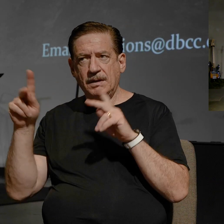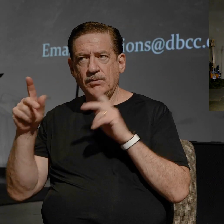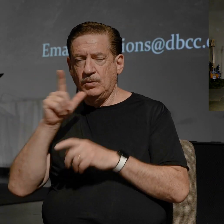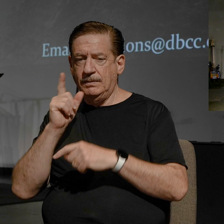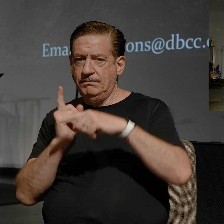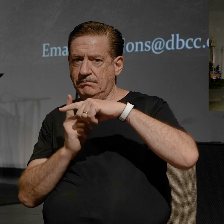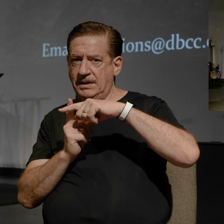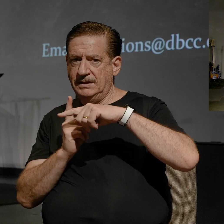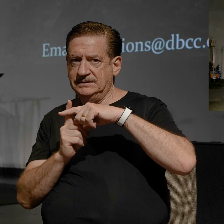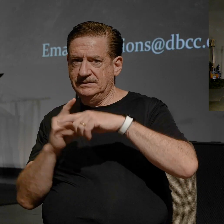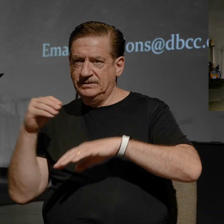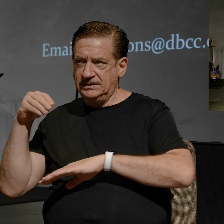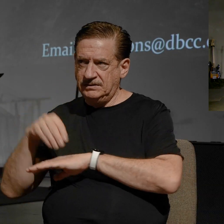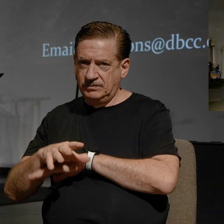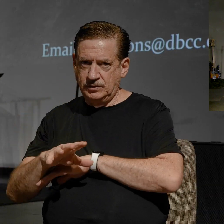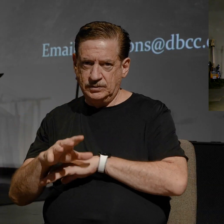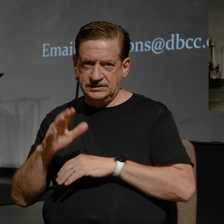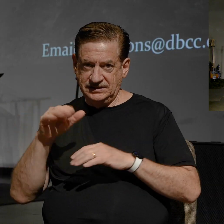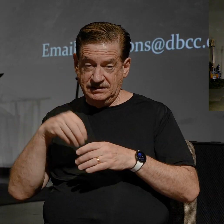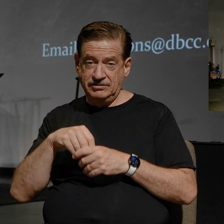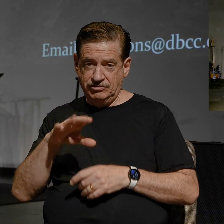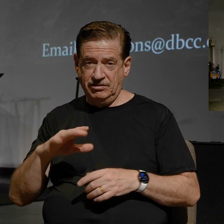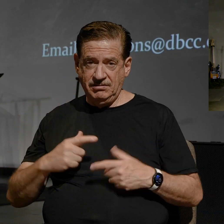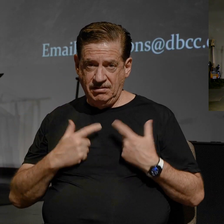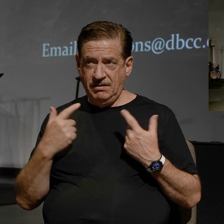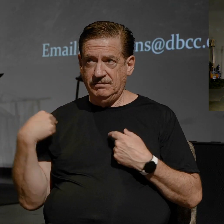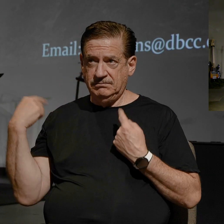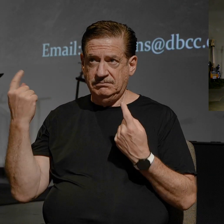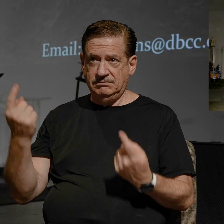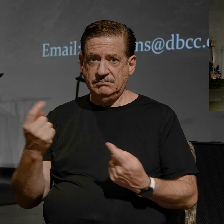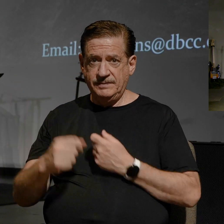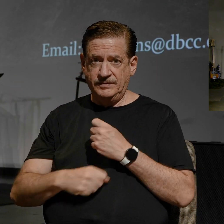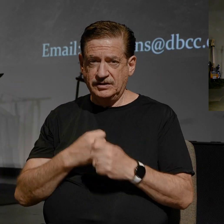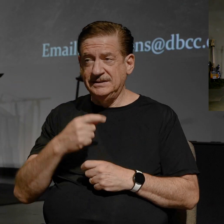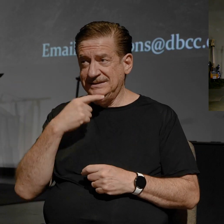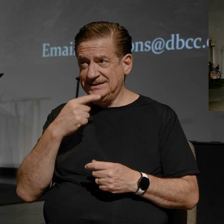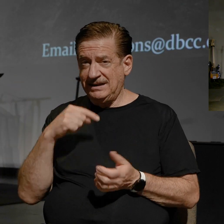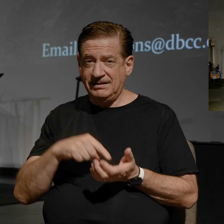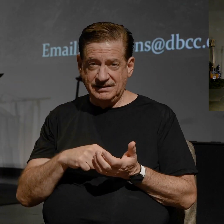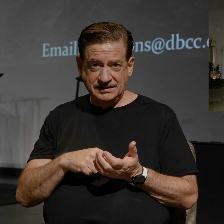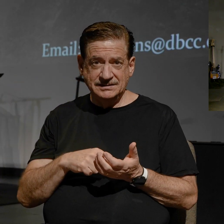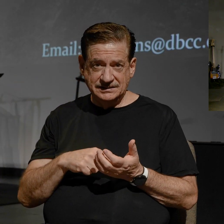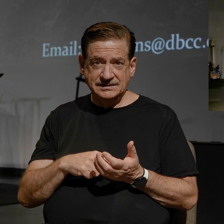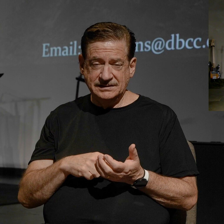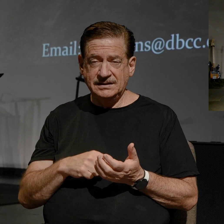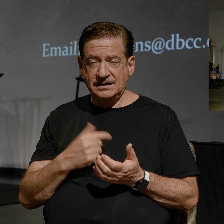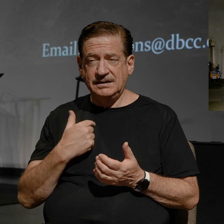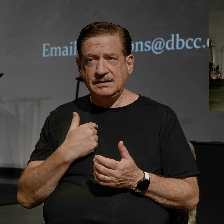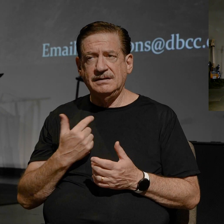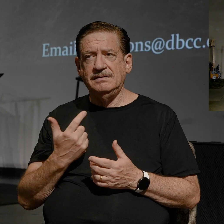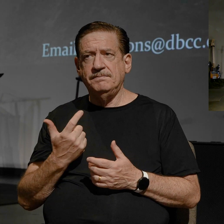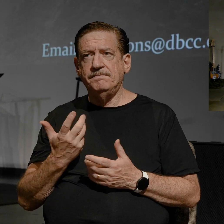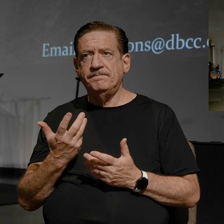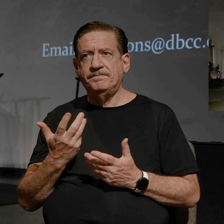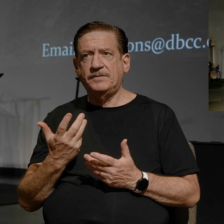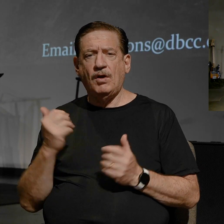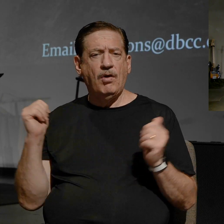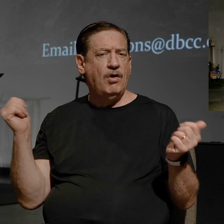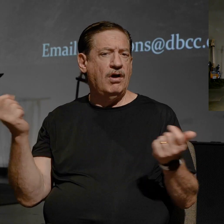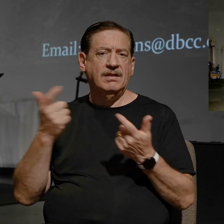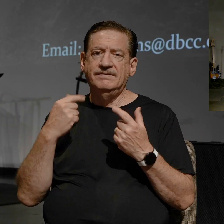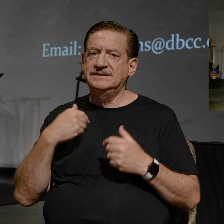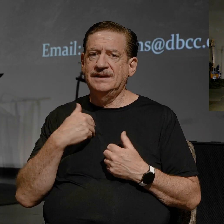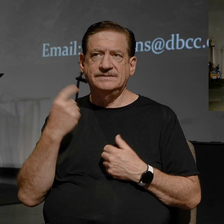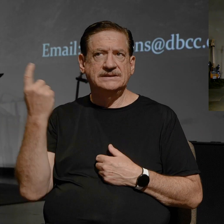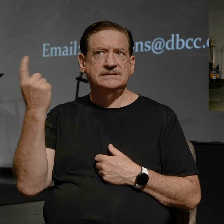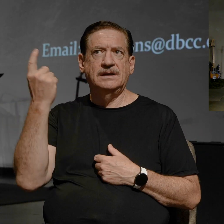influence in your life over the years. And we're saying it this way this morning to kind of get us up and running. All of us have